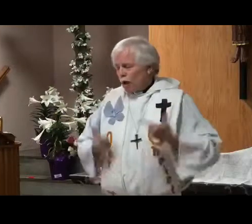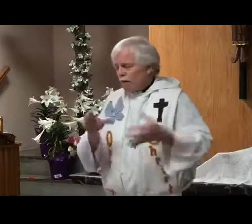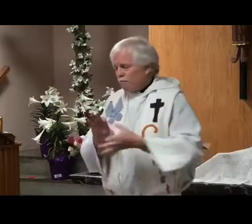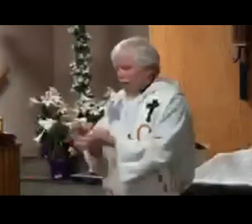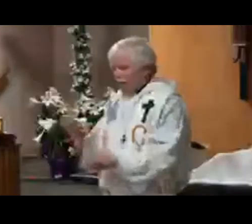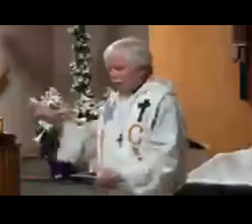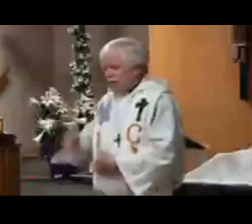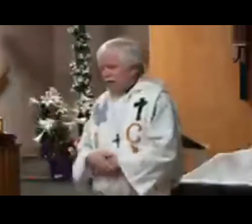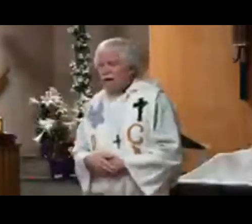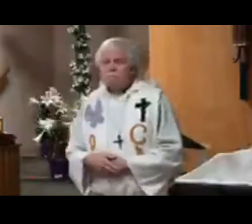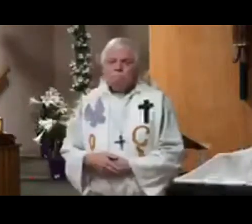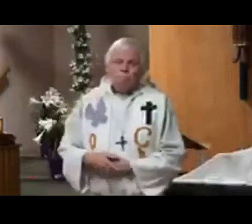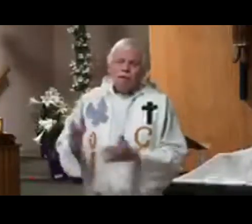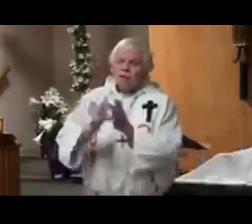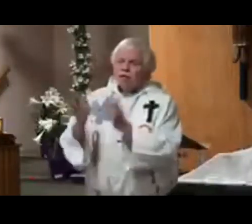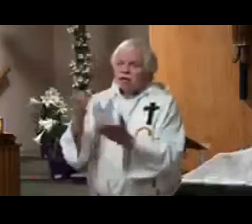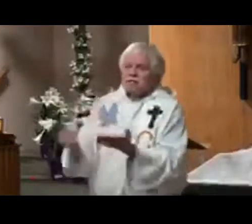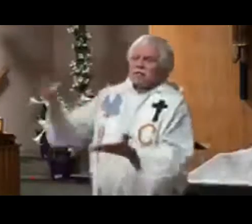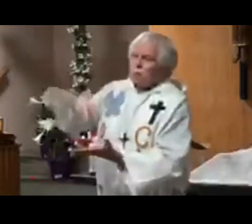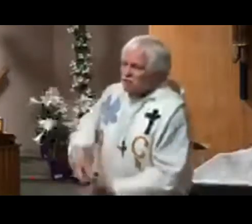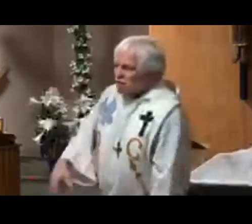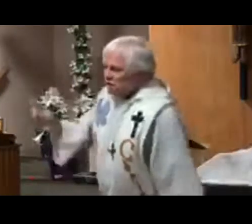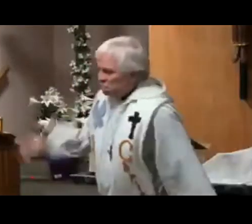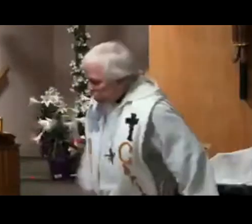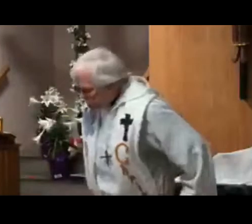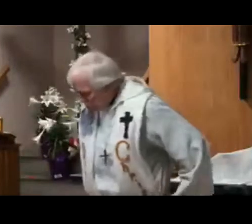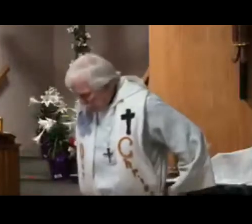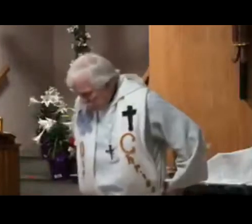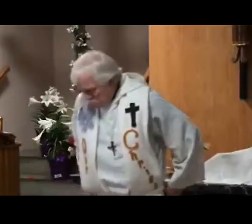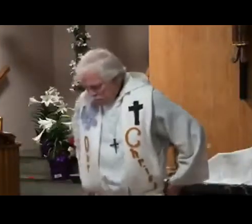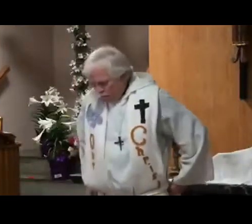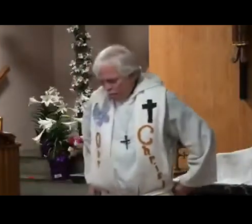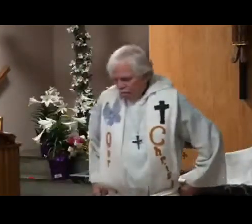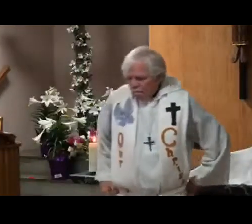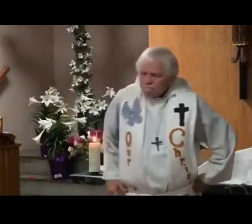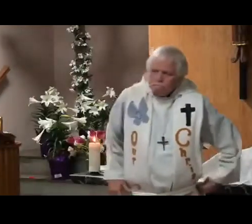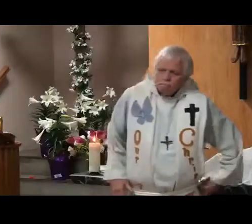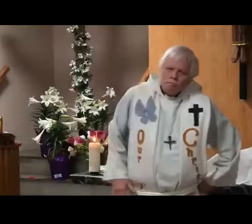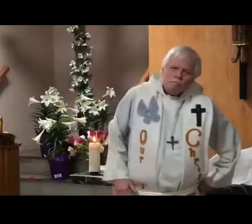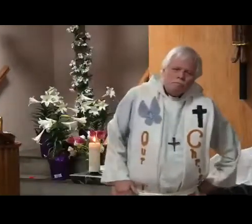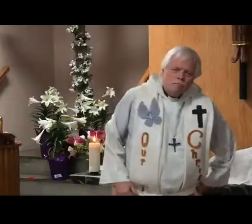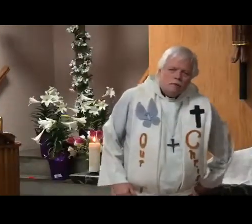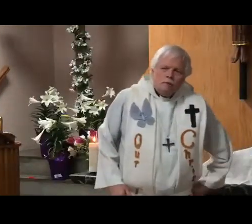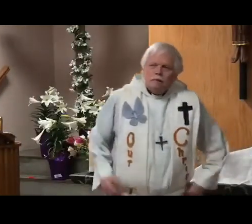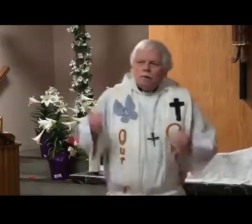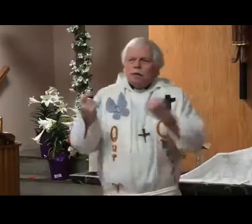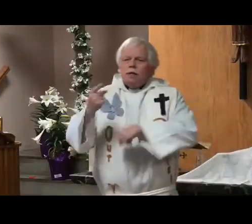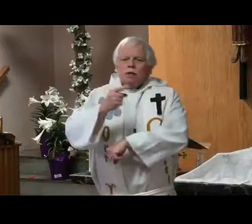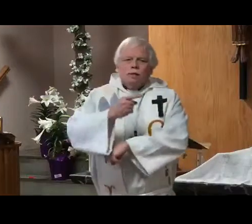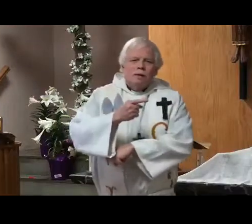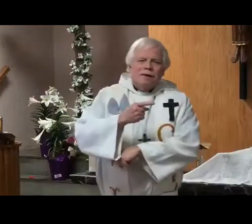that your life belongs to him. Jesus is risen. He is risen indeed.